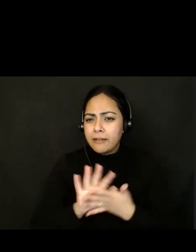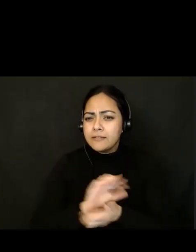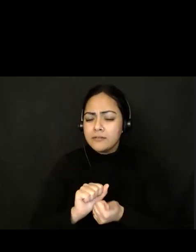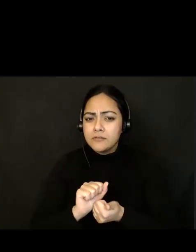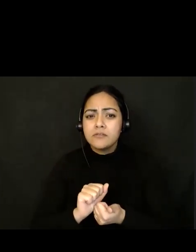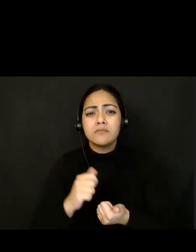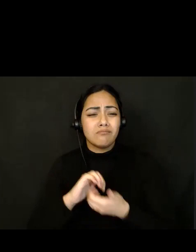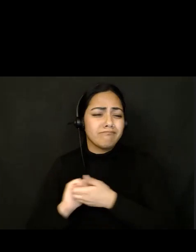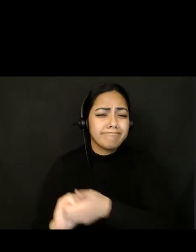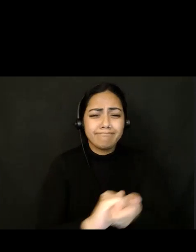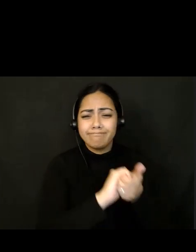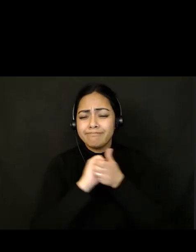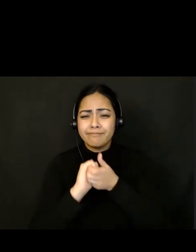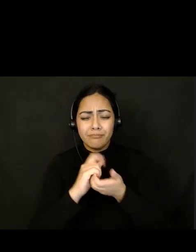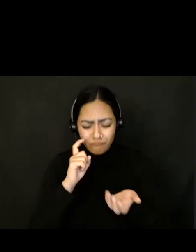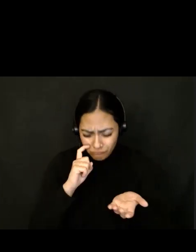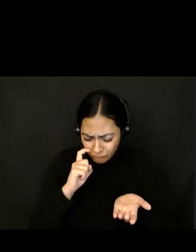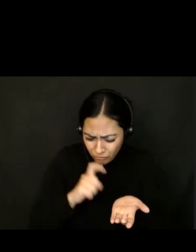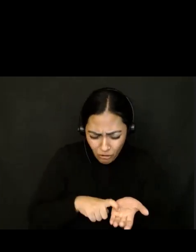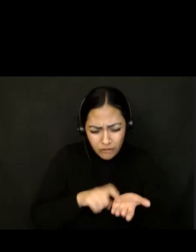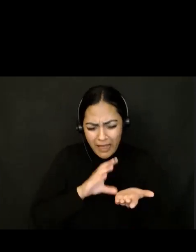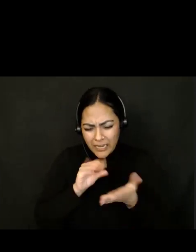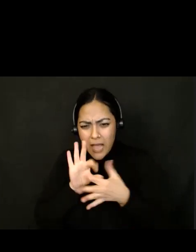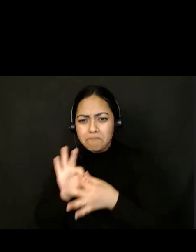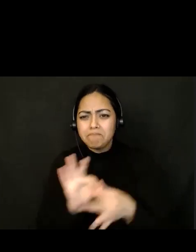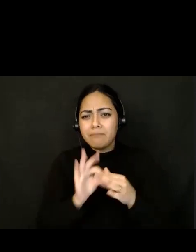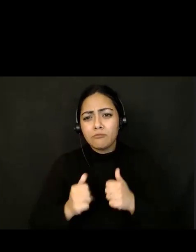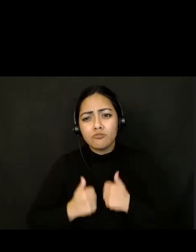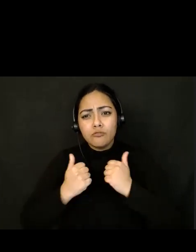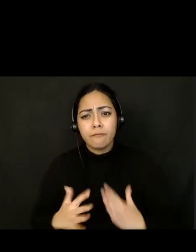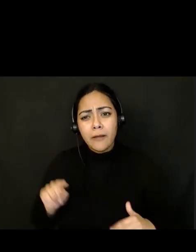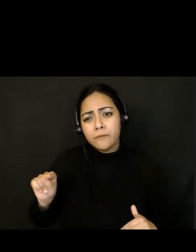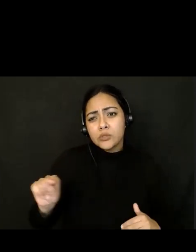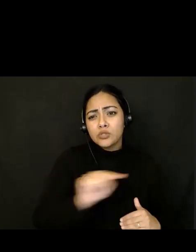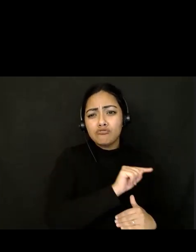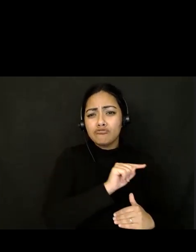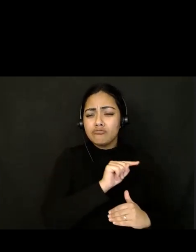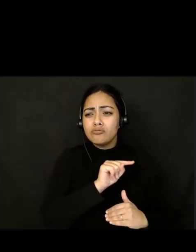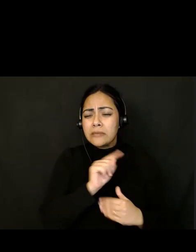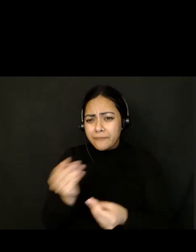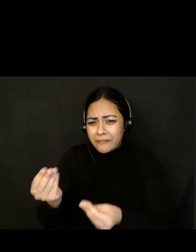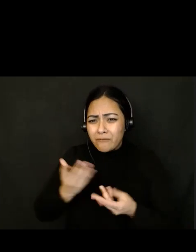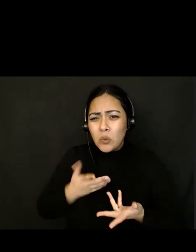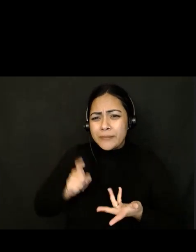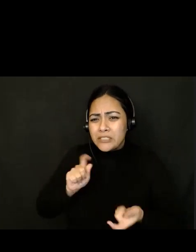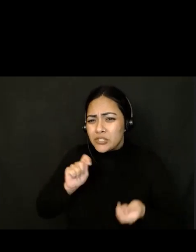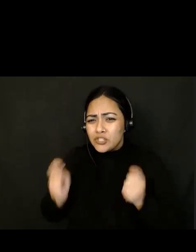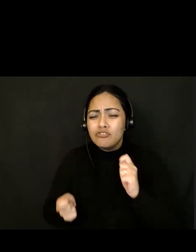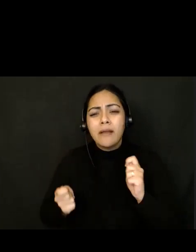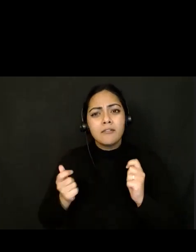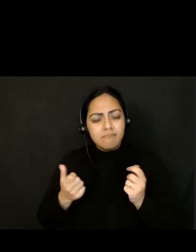and connections with survivors to inform and transform policies, programs, and